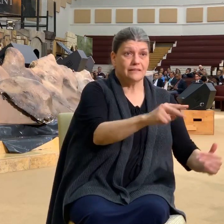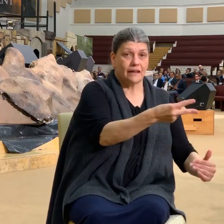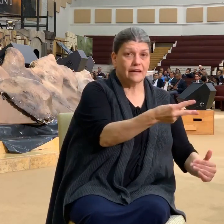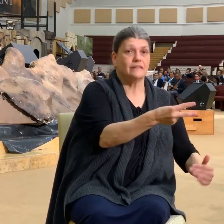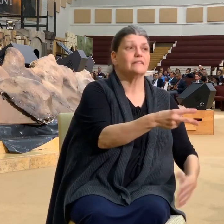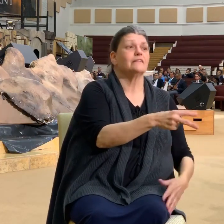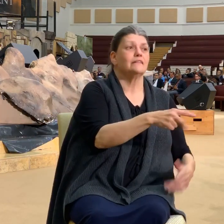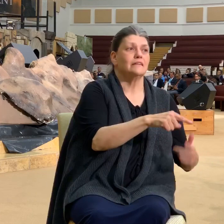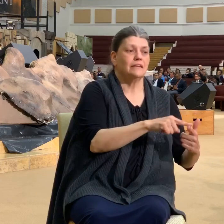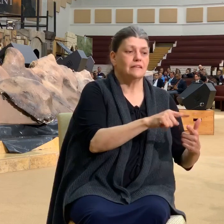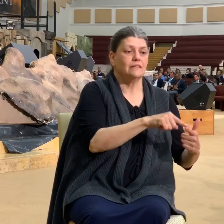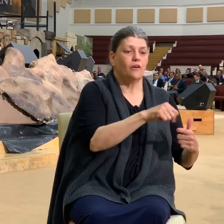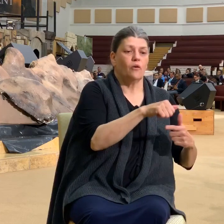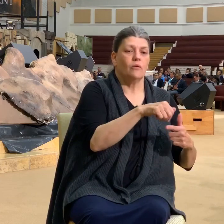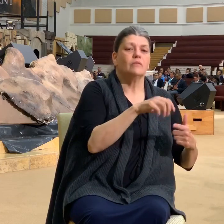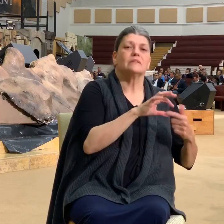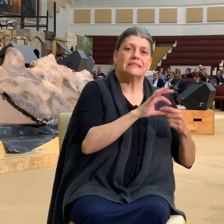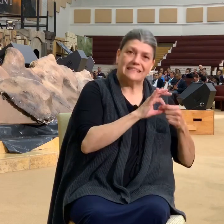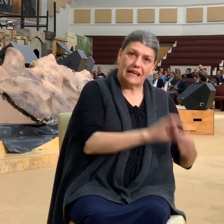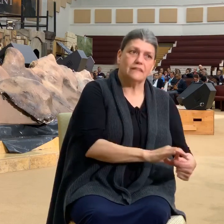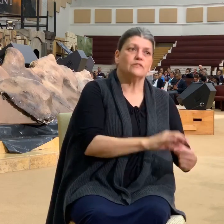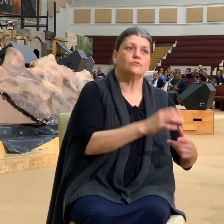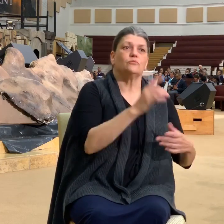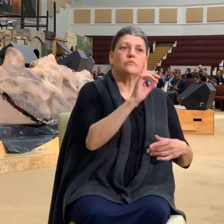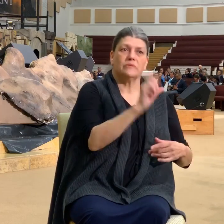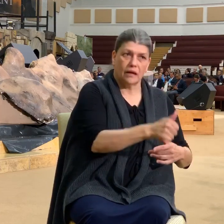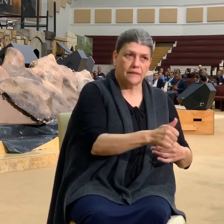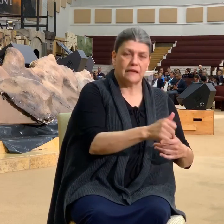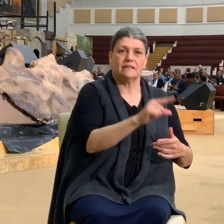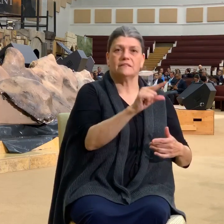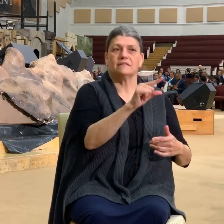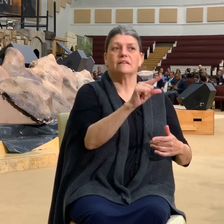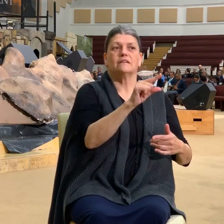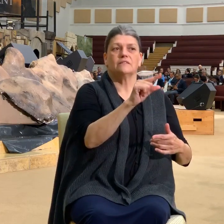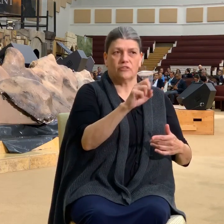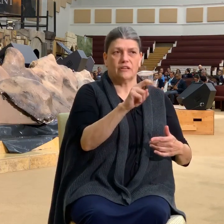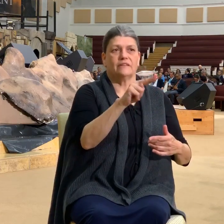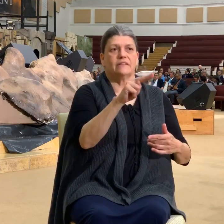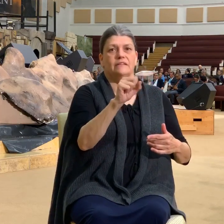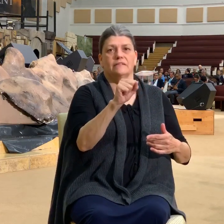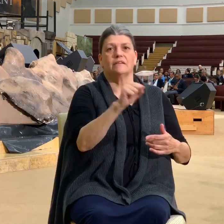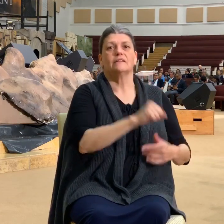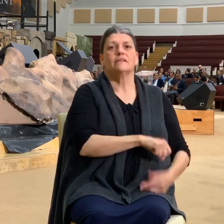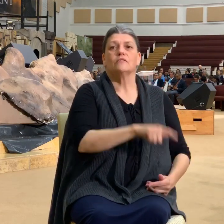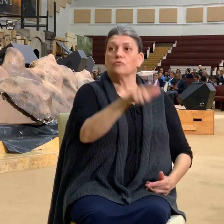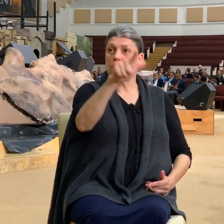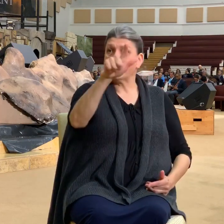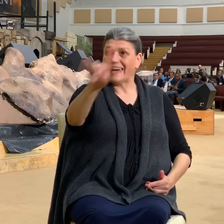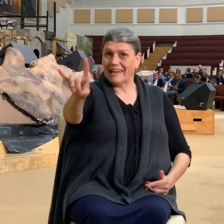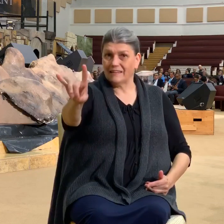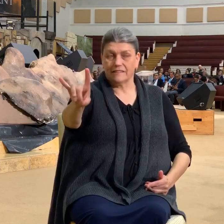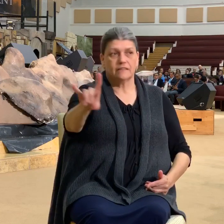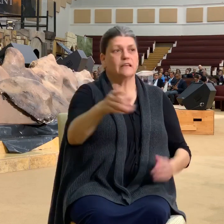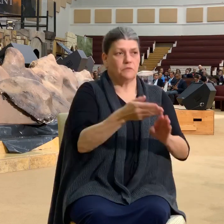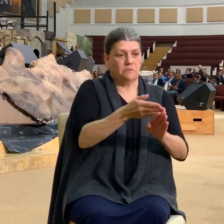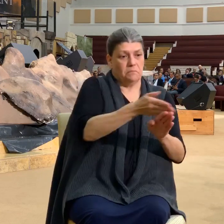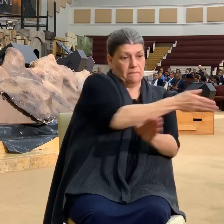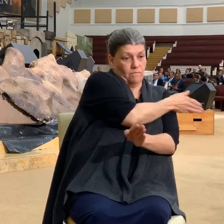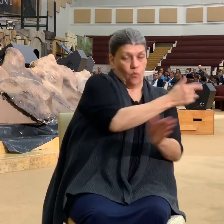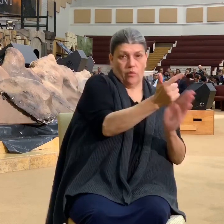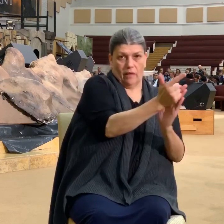references tithing is Genesis chapter 28, which was also prior to the law. And